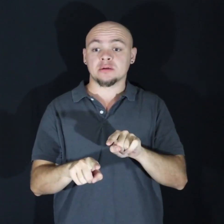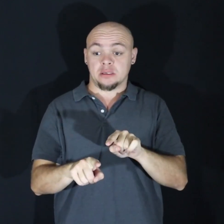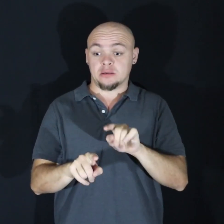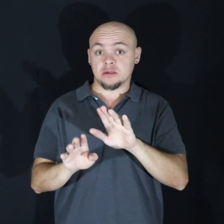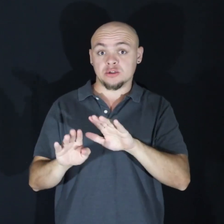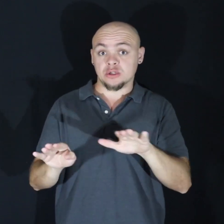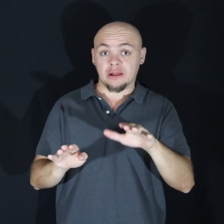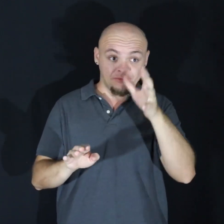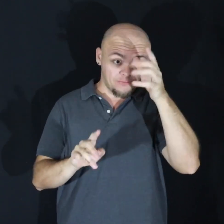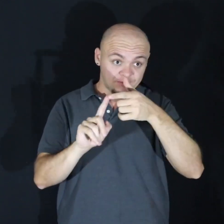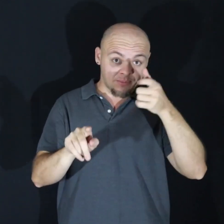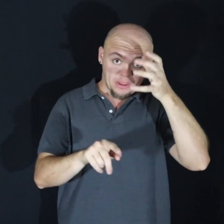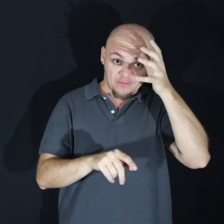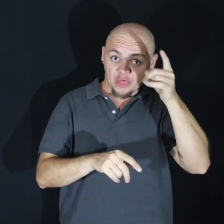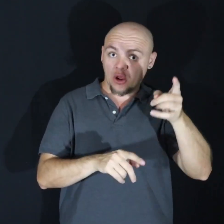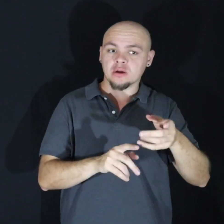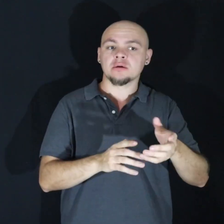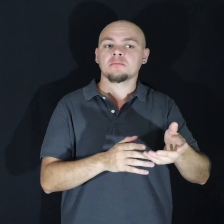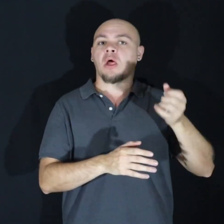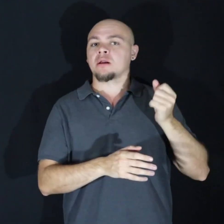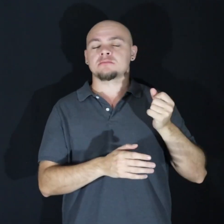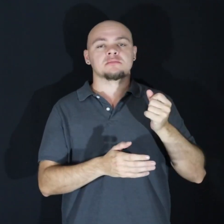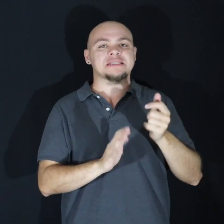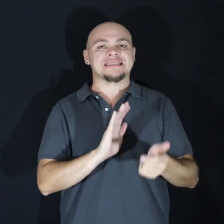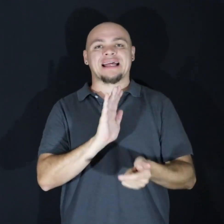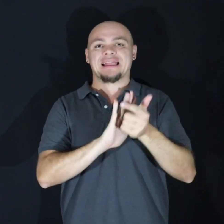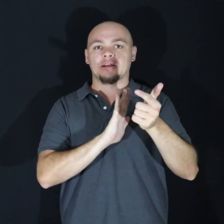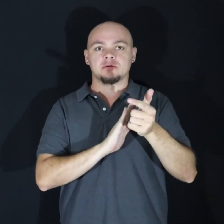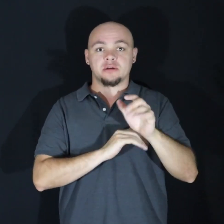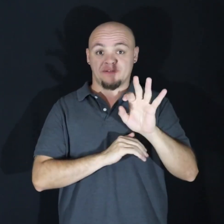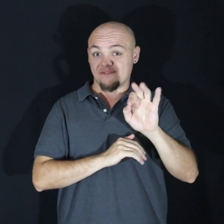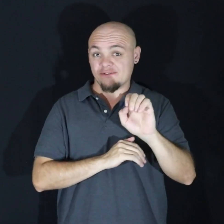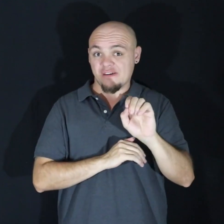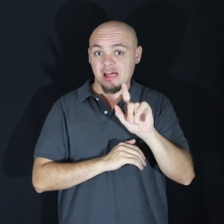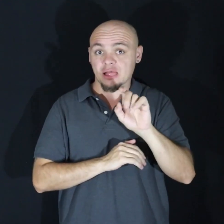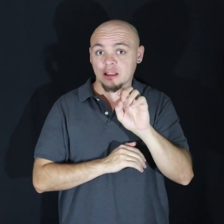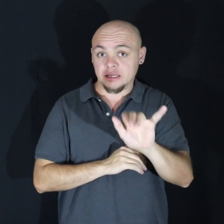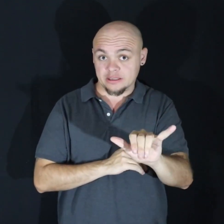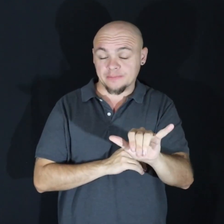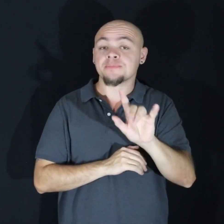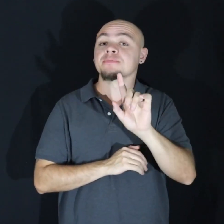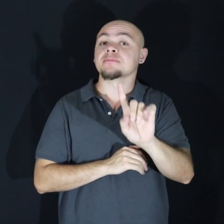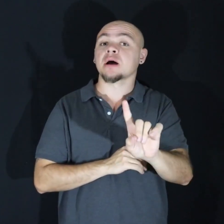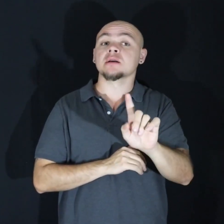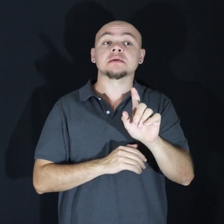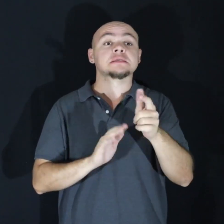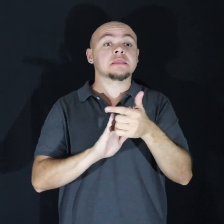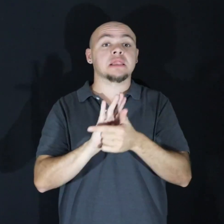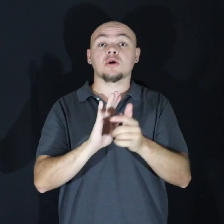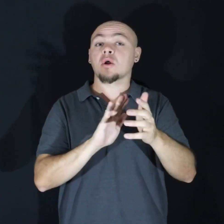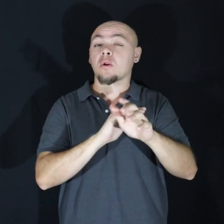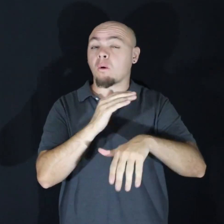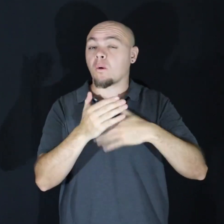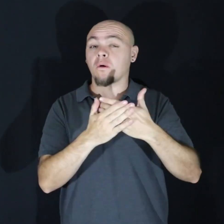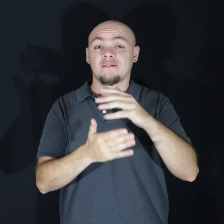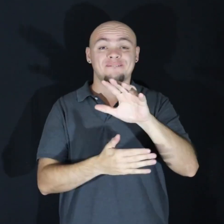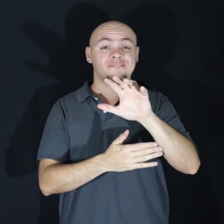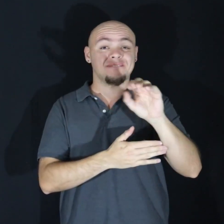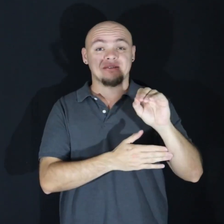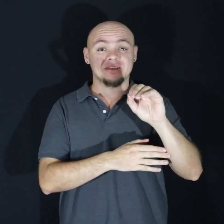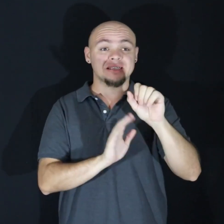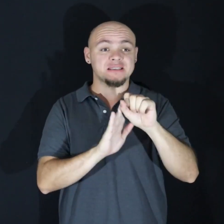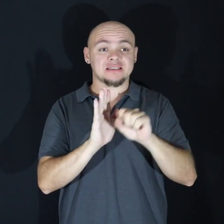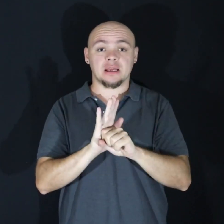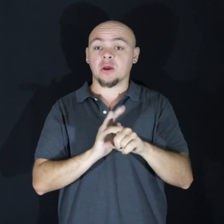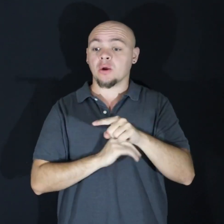child from their father, usually a felony. But it's perfectly legal in all 50 states for a woman